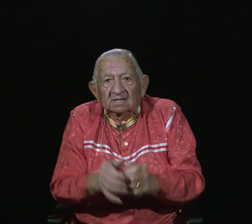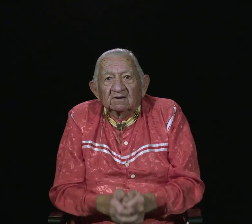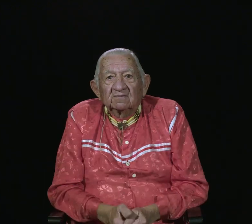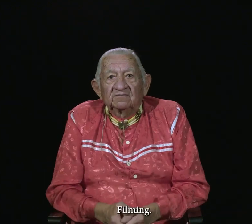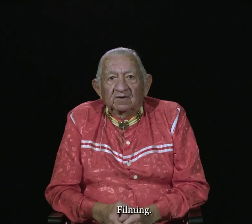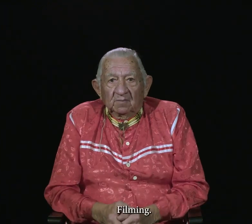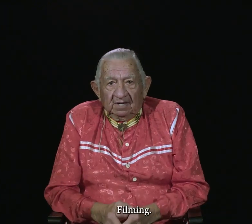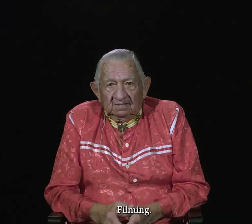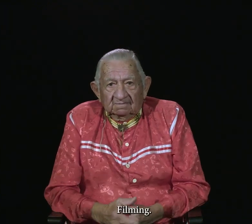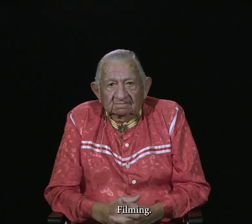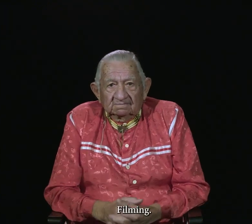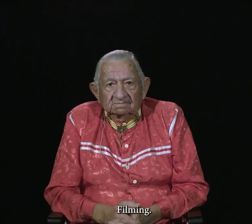filming.